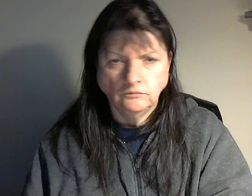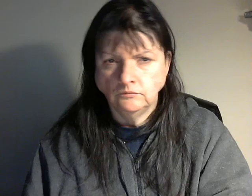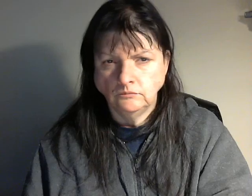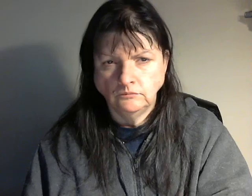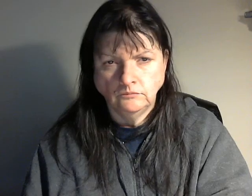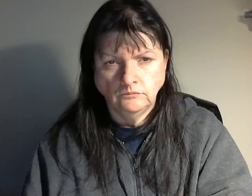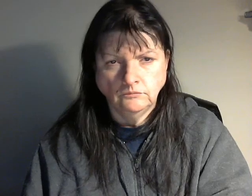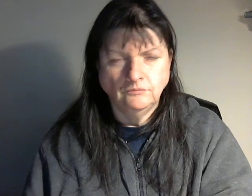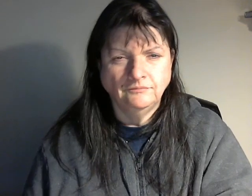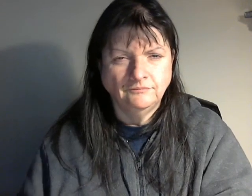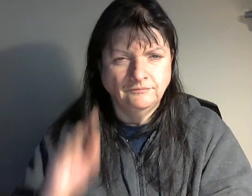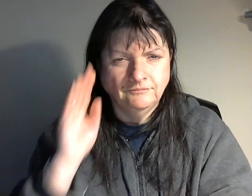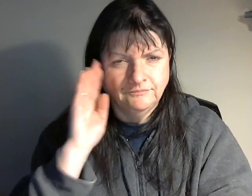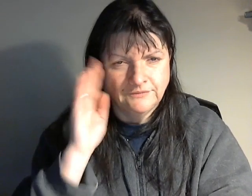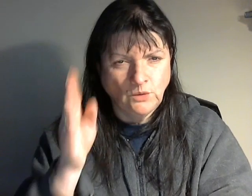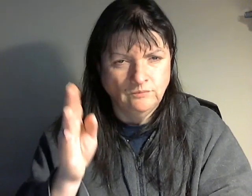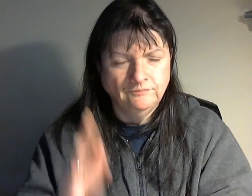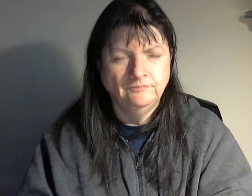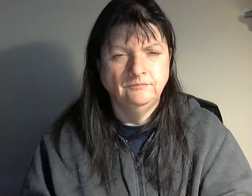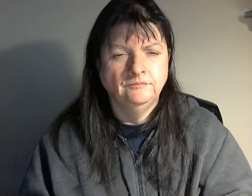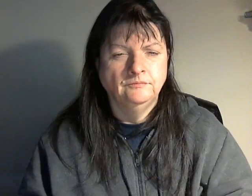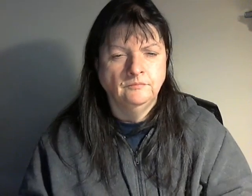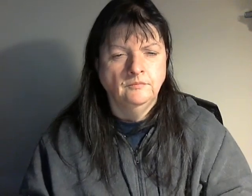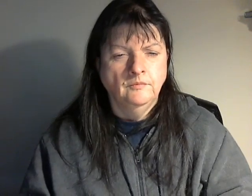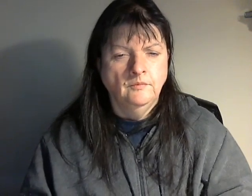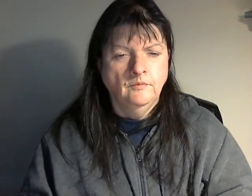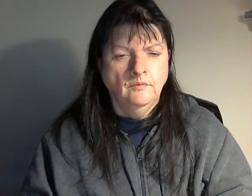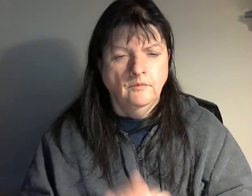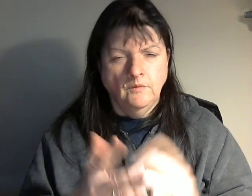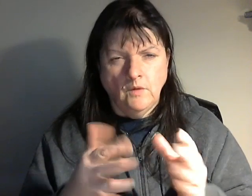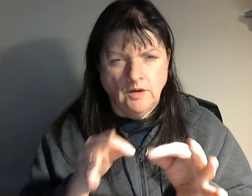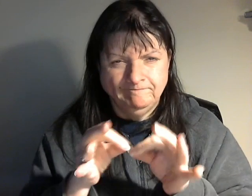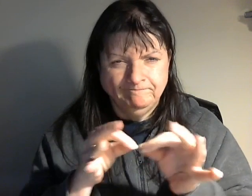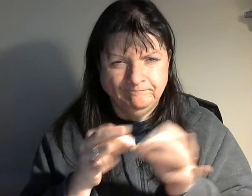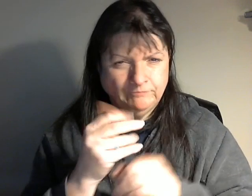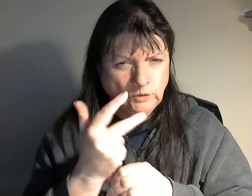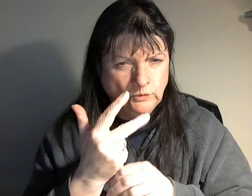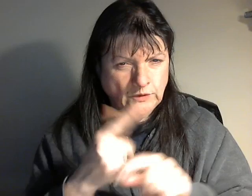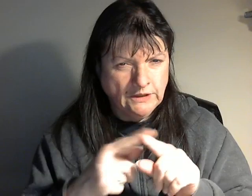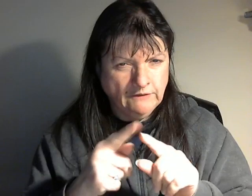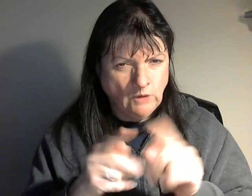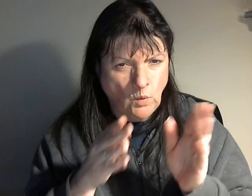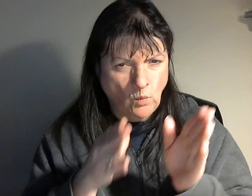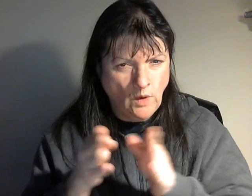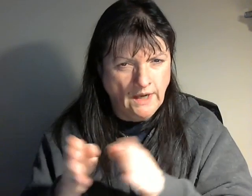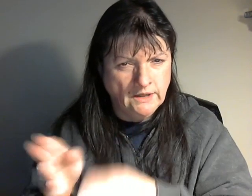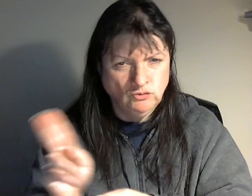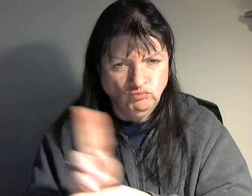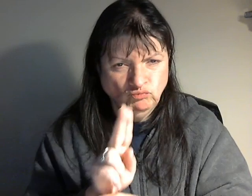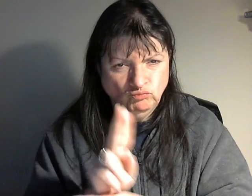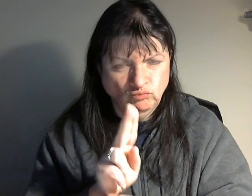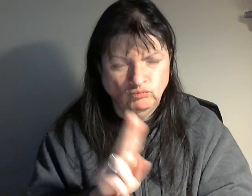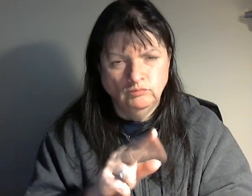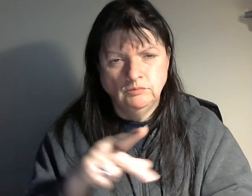Main attraction, your story must be told You are a shit reaction, but bana gets